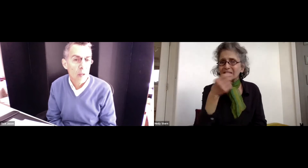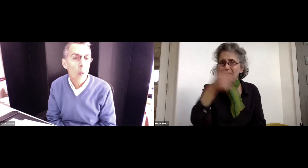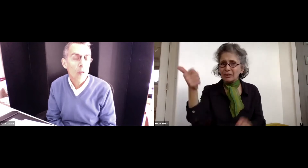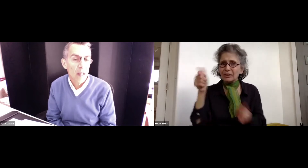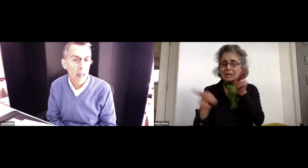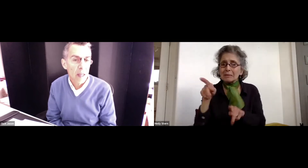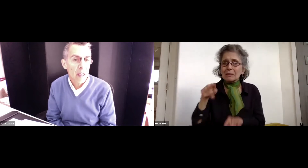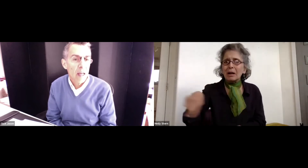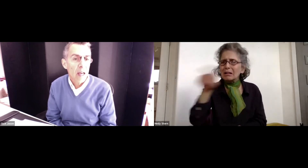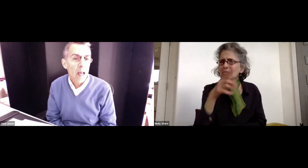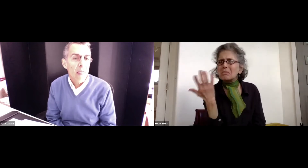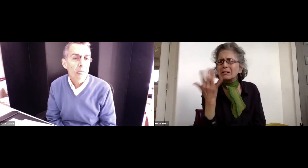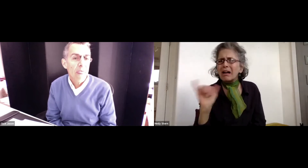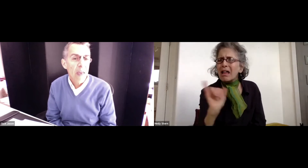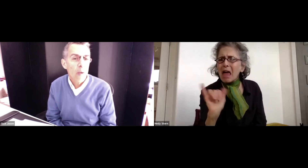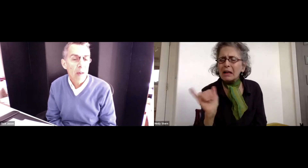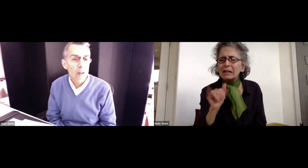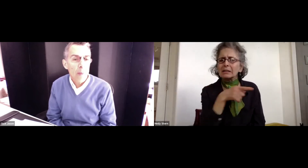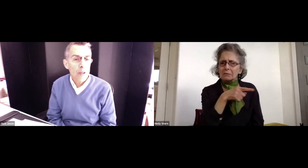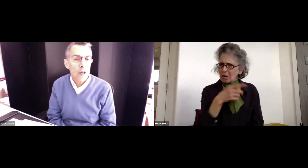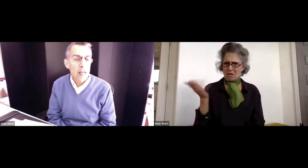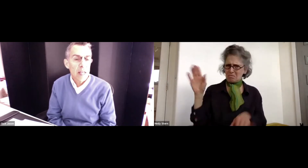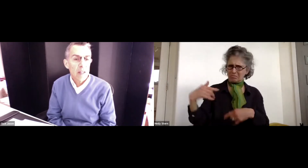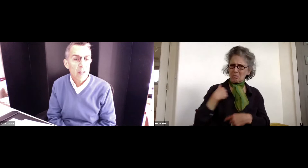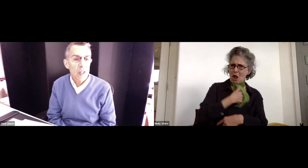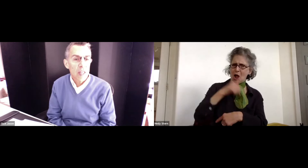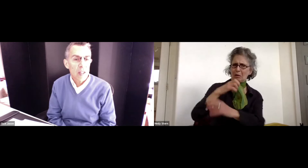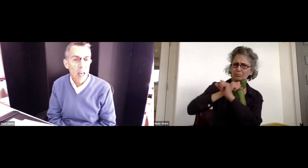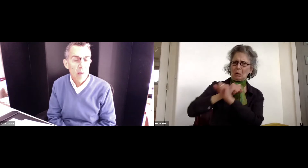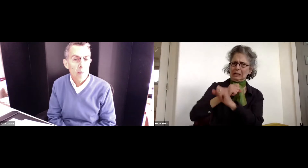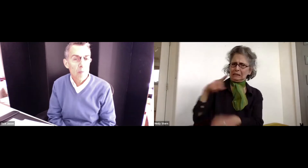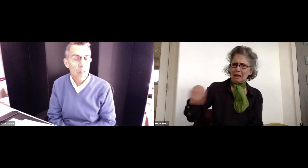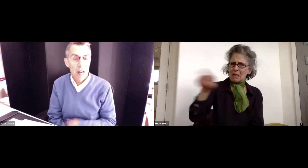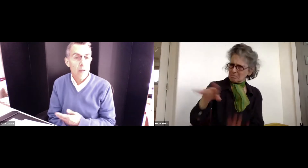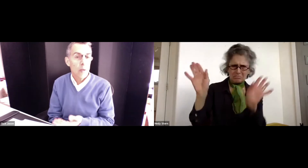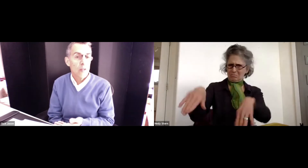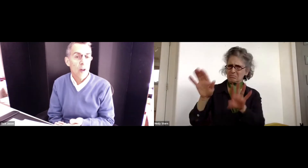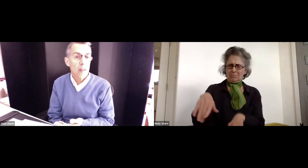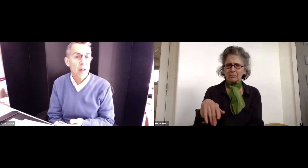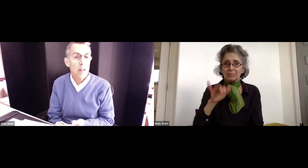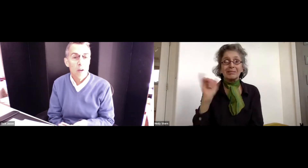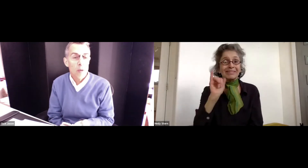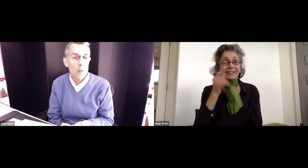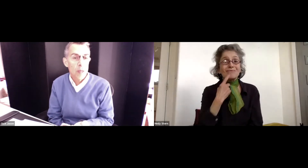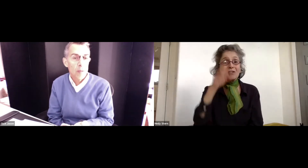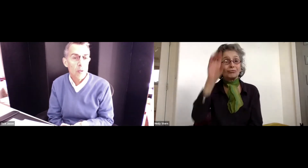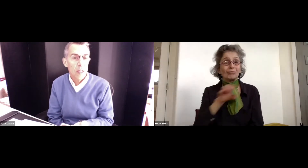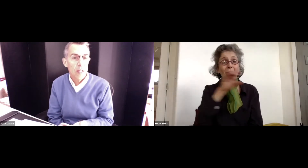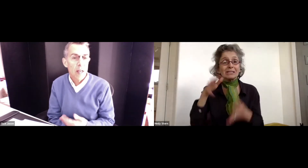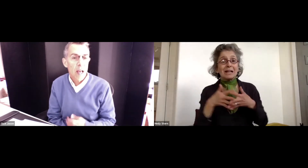they like, they would have the opportunity to see this camp, that everything was fine there, that nobody was being mistreated.